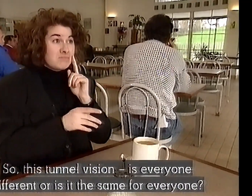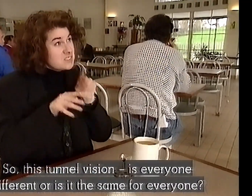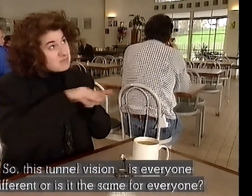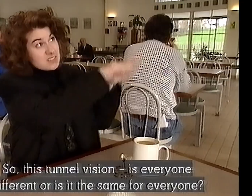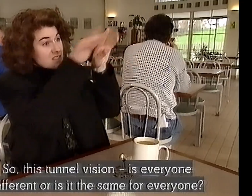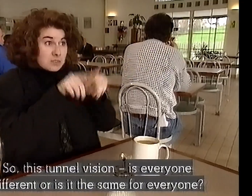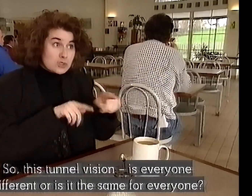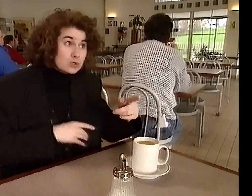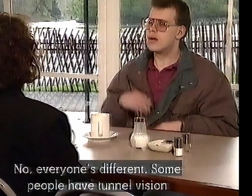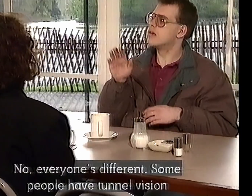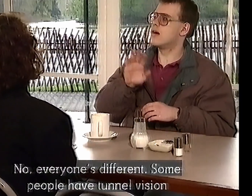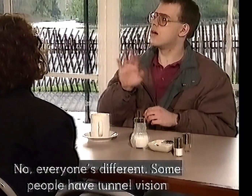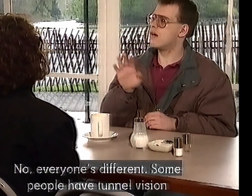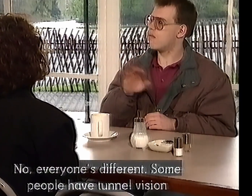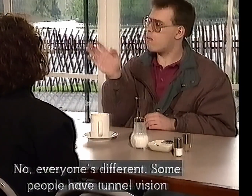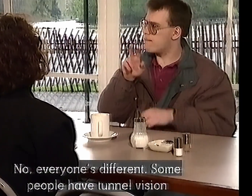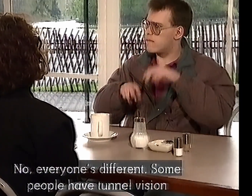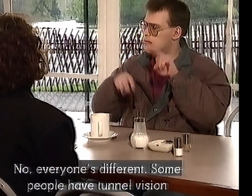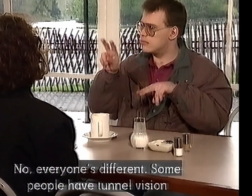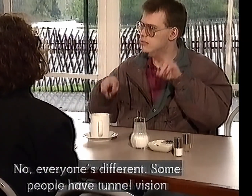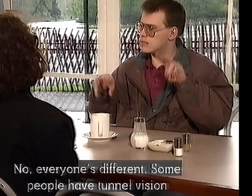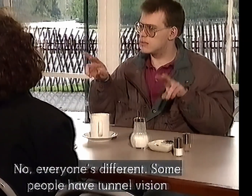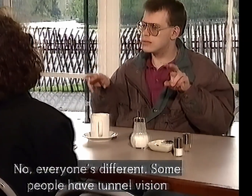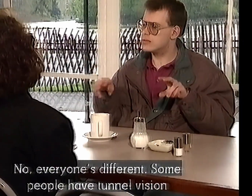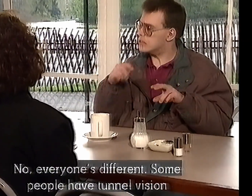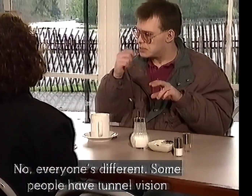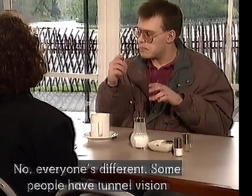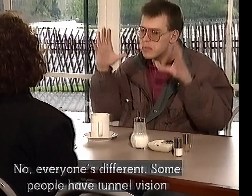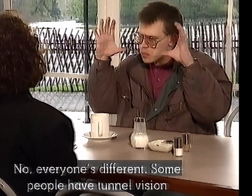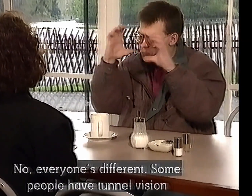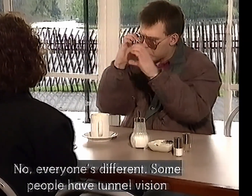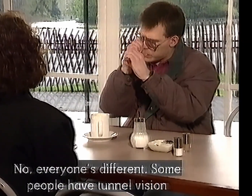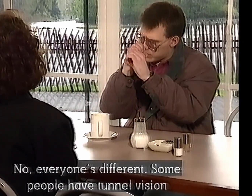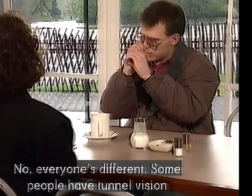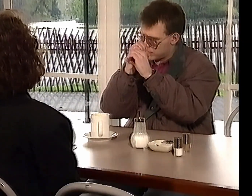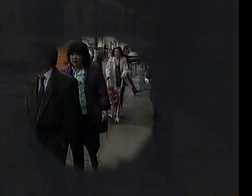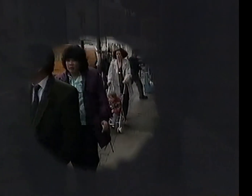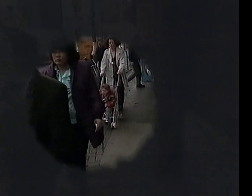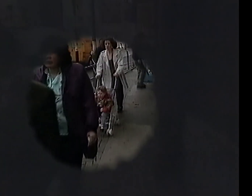different, or is it the same for everyone with Ushers? Oh, no. Everyone's different. Some people have tunnel vision.